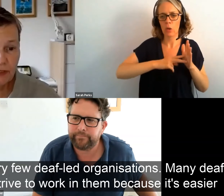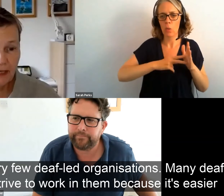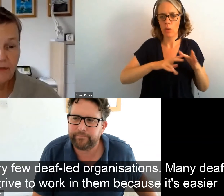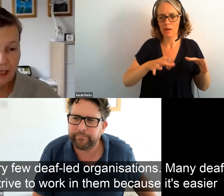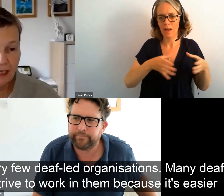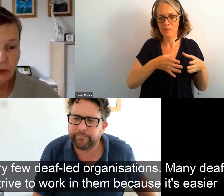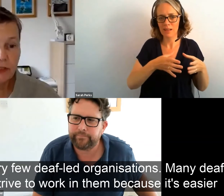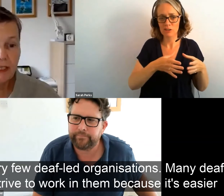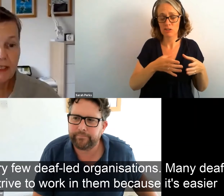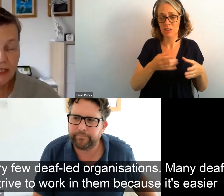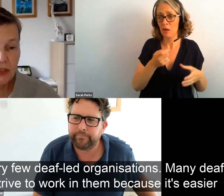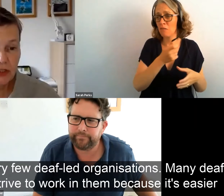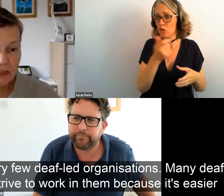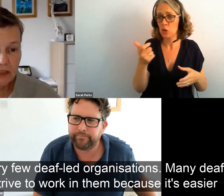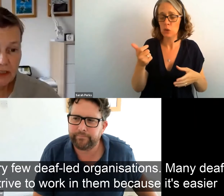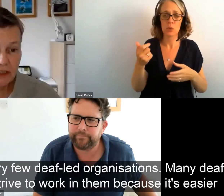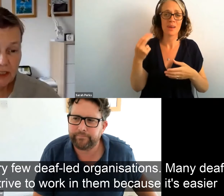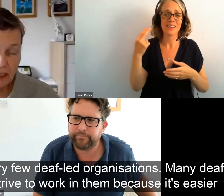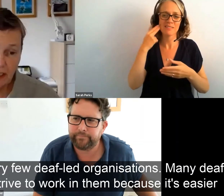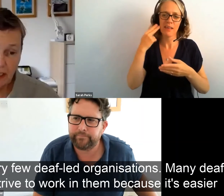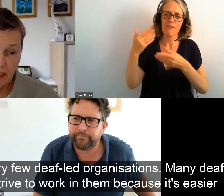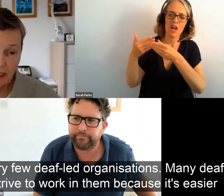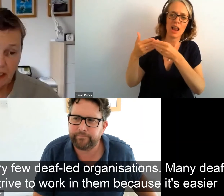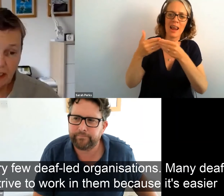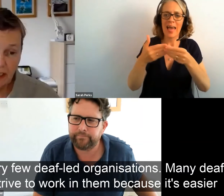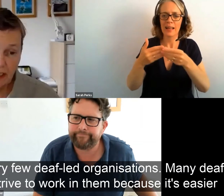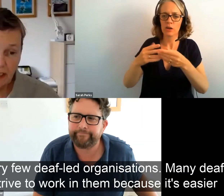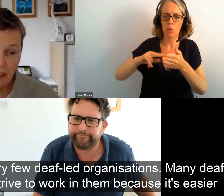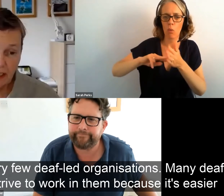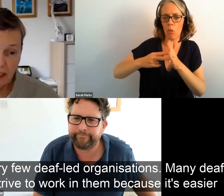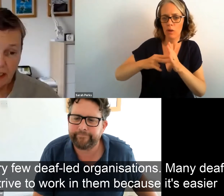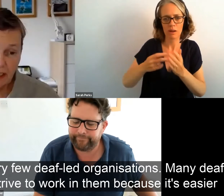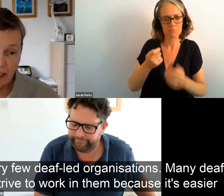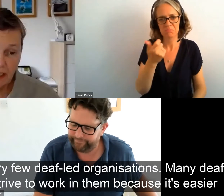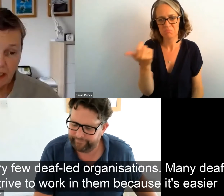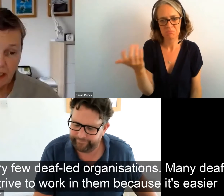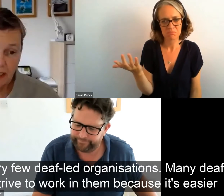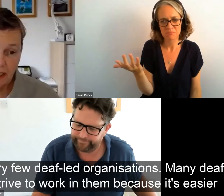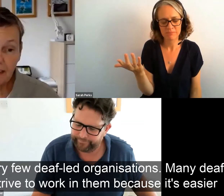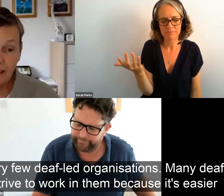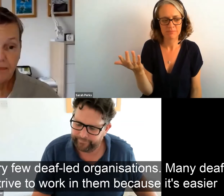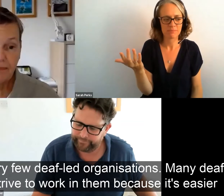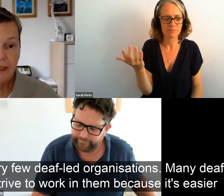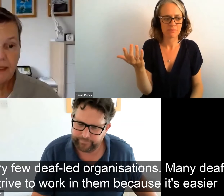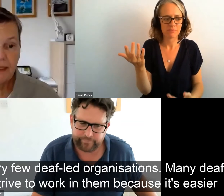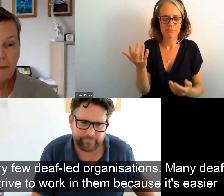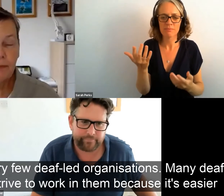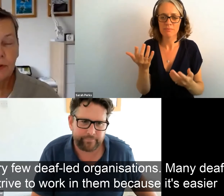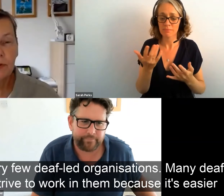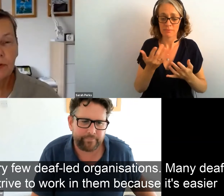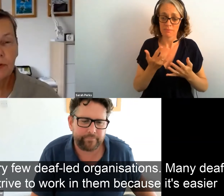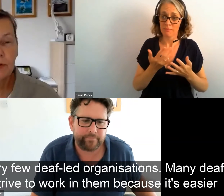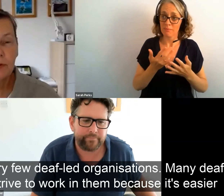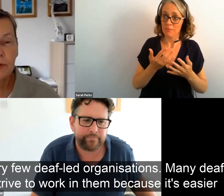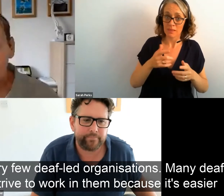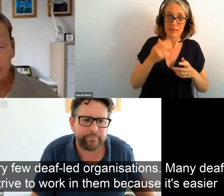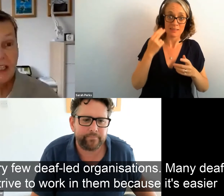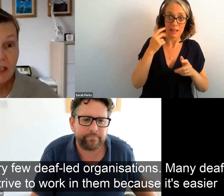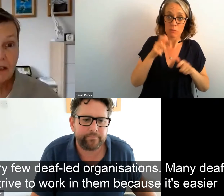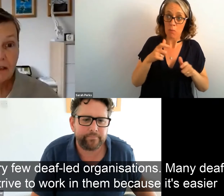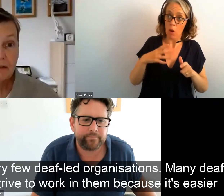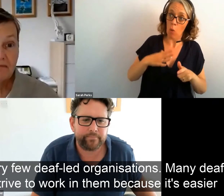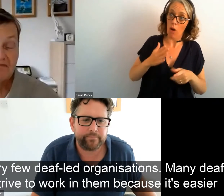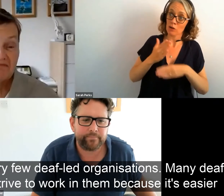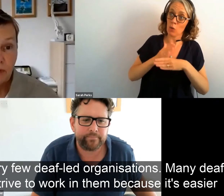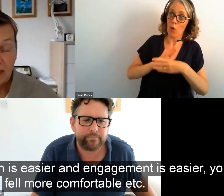few deaf-led organisations, and many deaf people do strive to work in them because